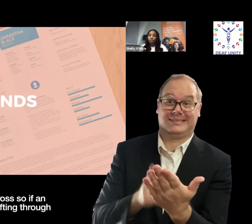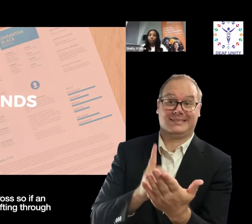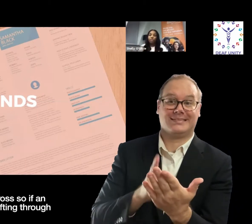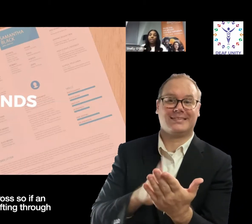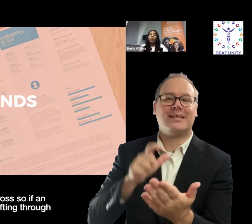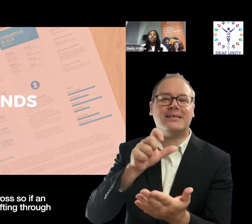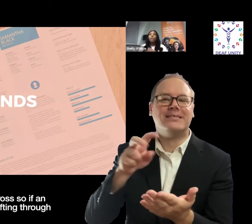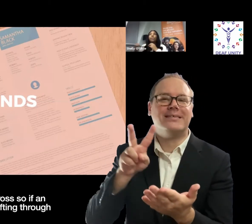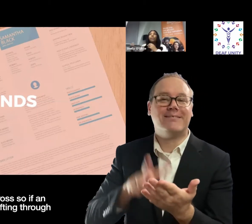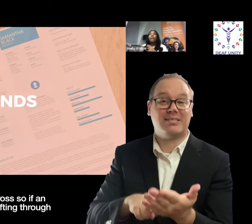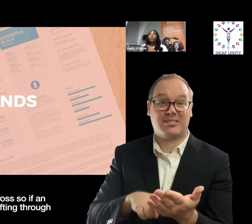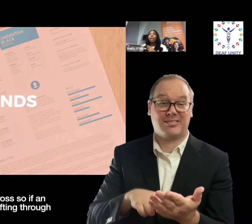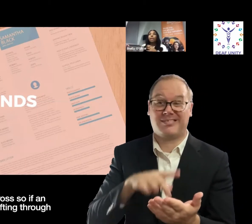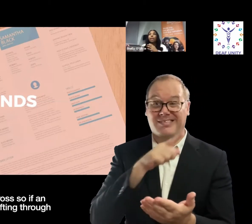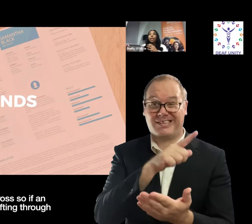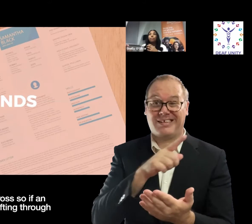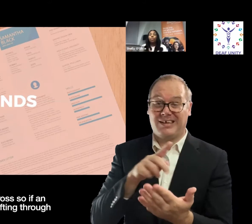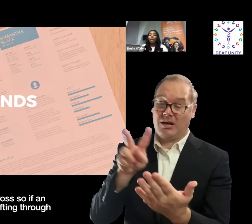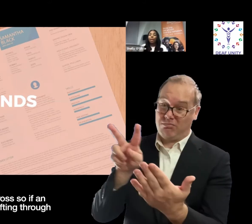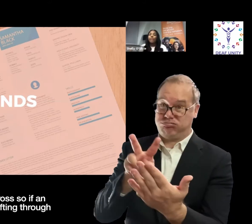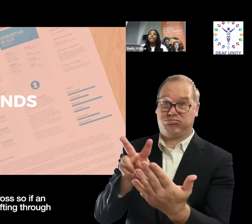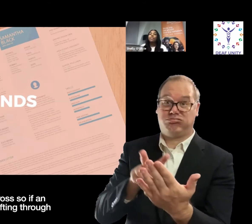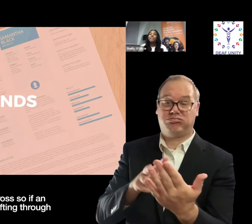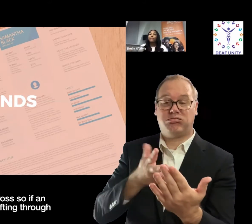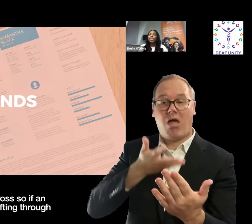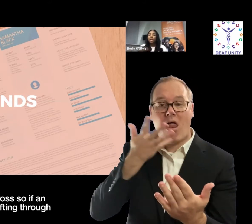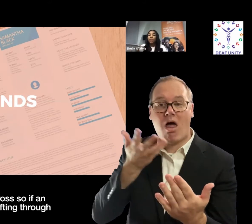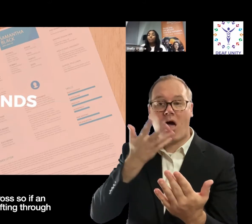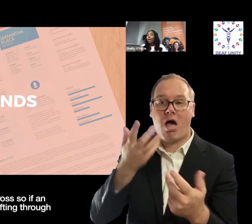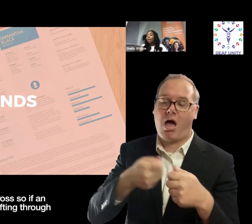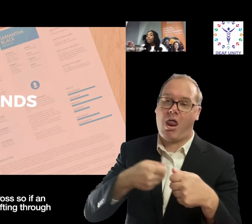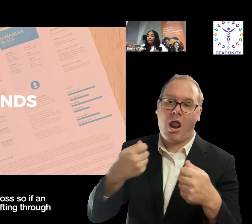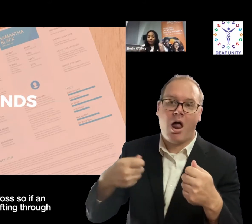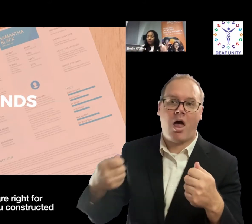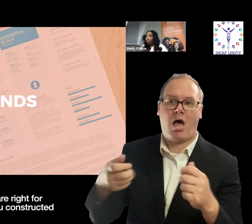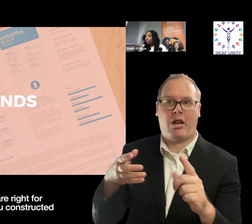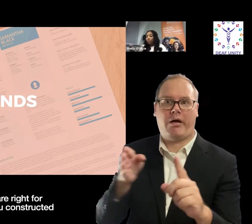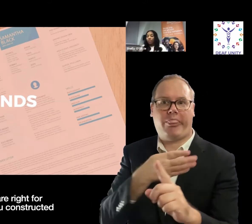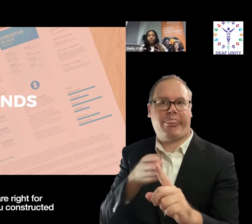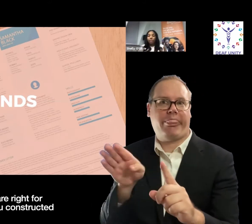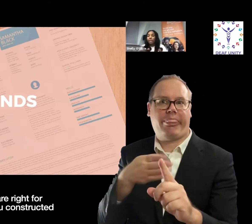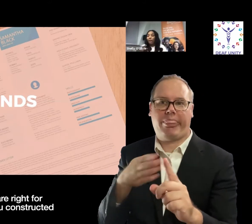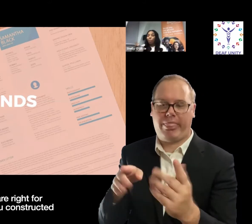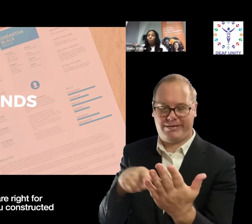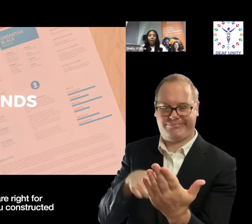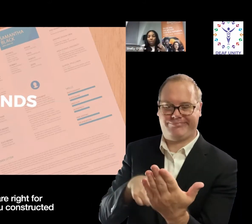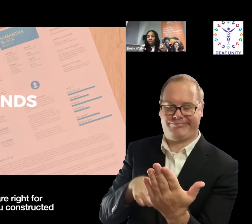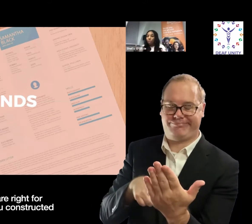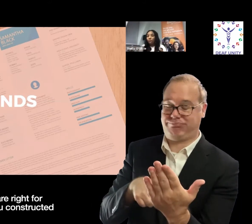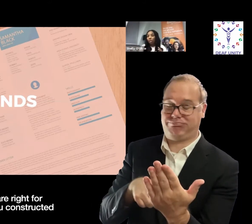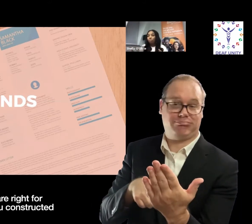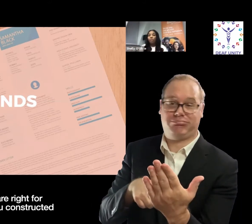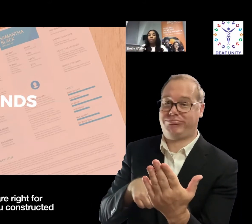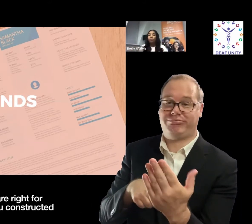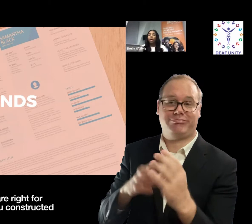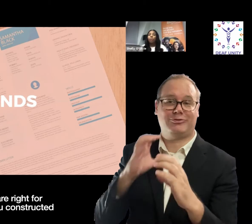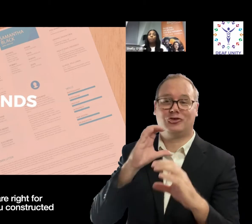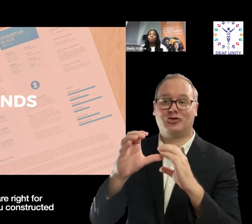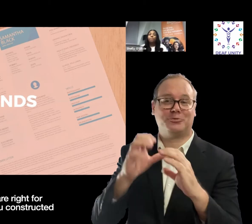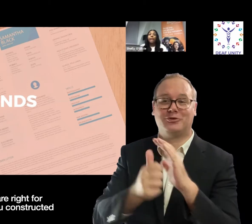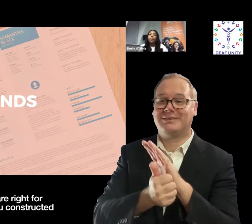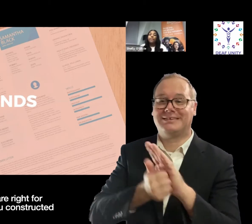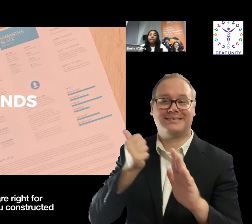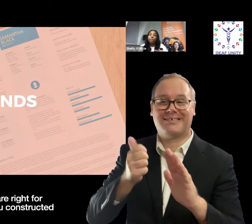point across. So if an employer is having to spend time sifting through your CV to find out whether you are right for the